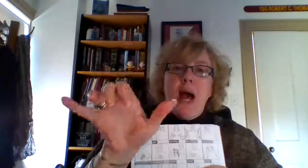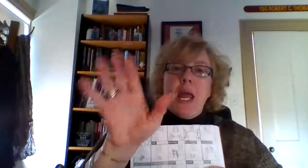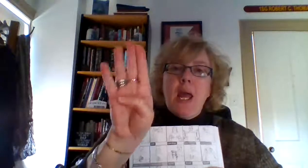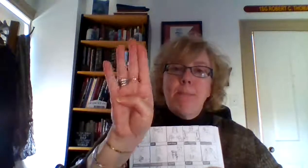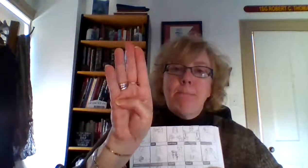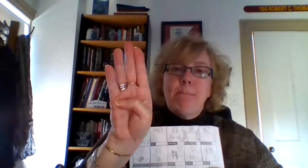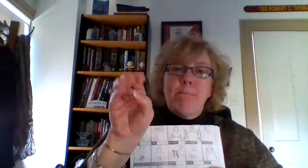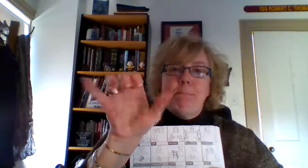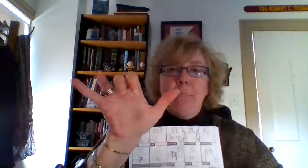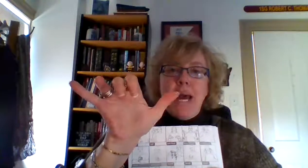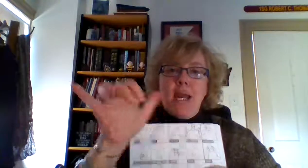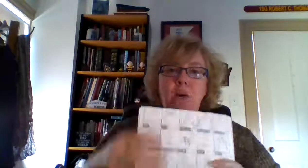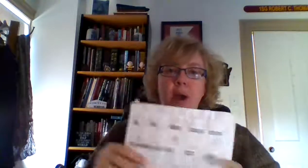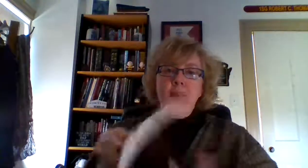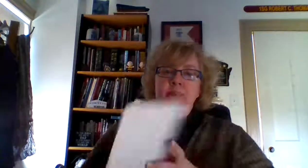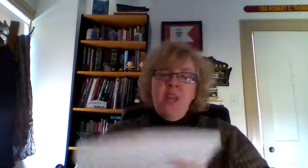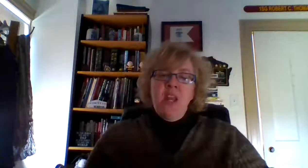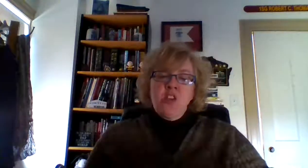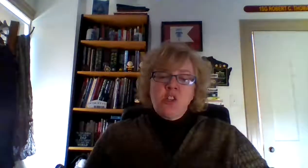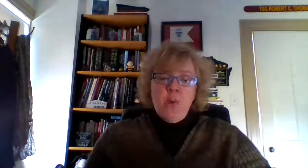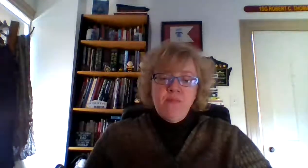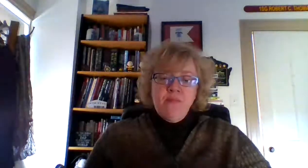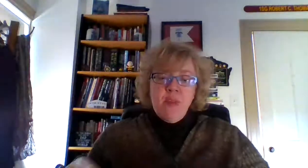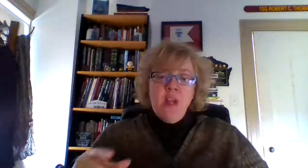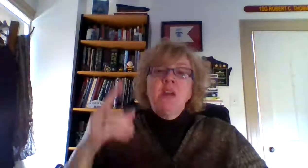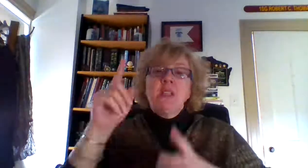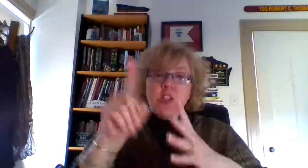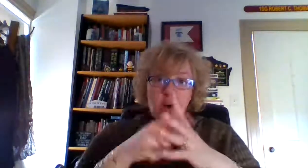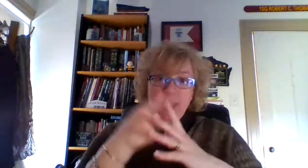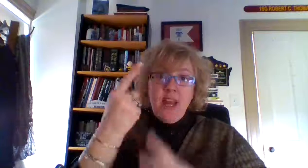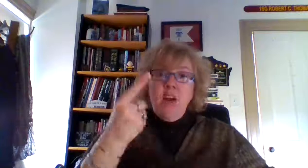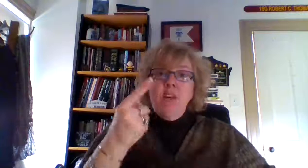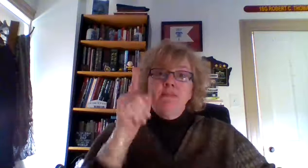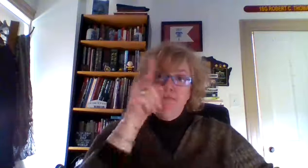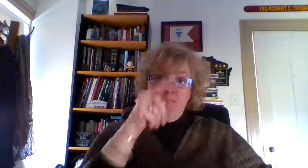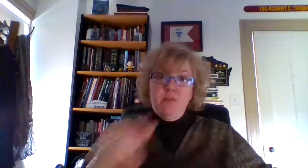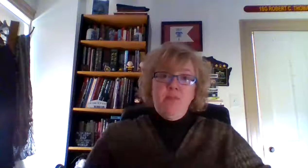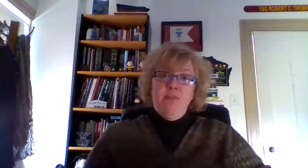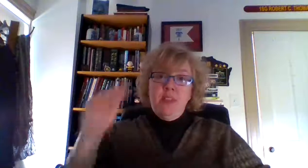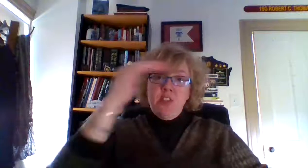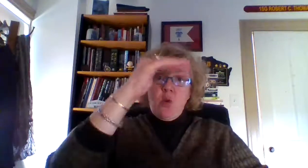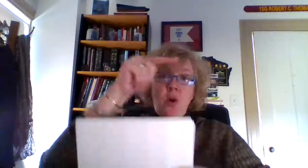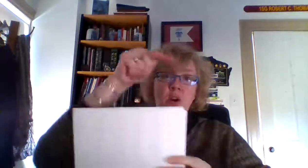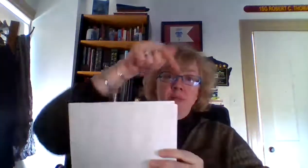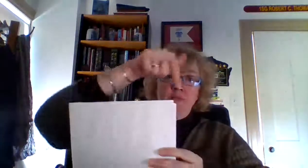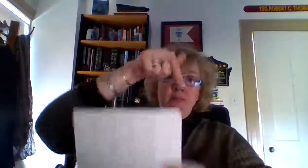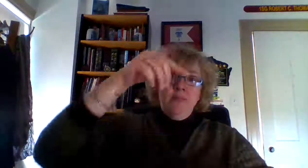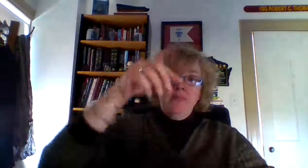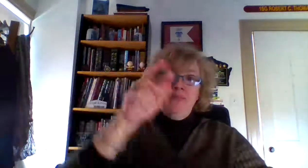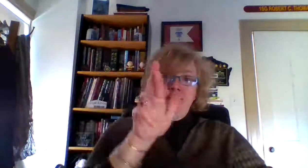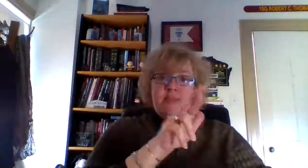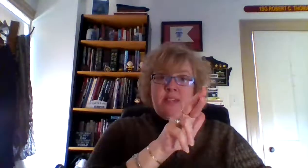B-U-Y. Buy. Okay? So, starting there, this corner,